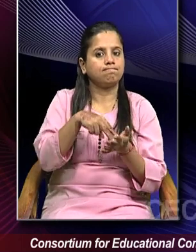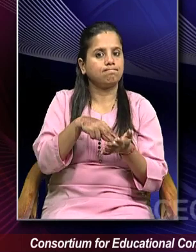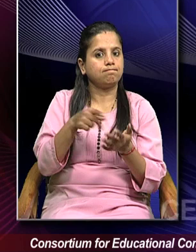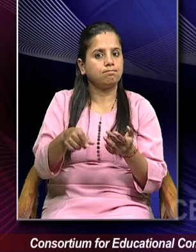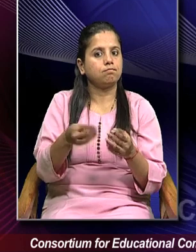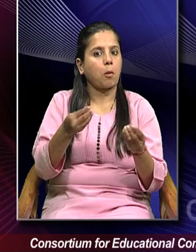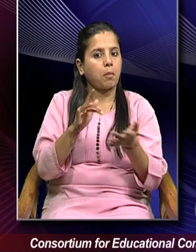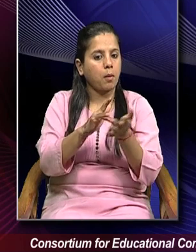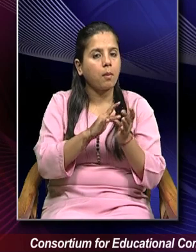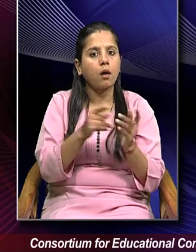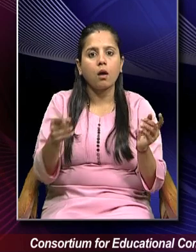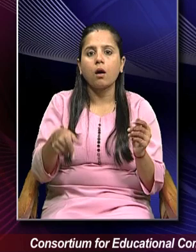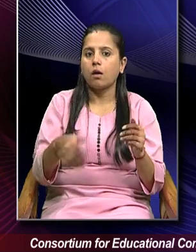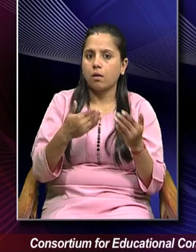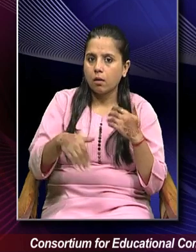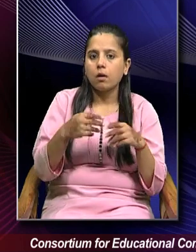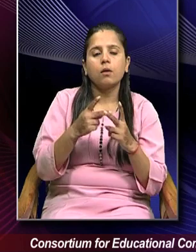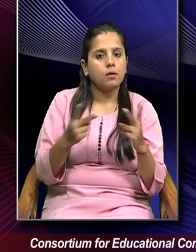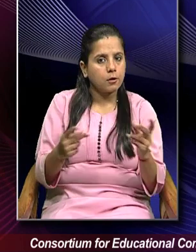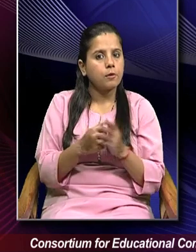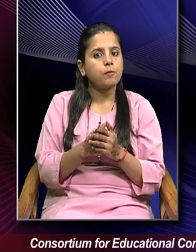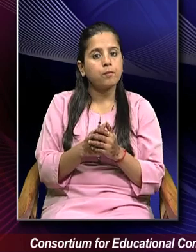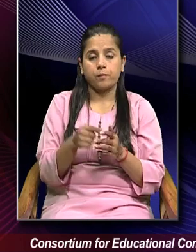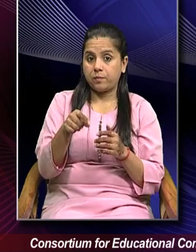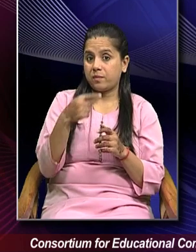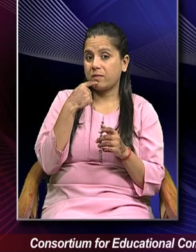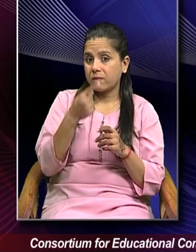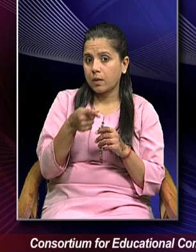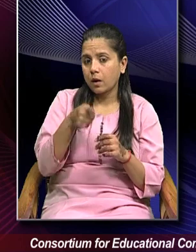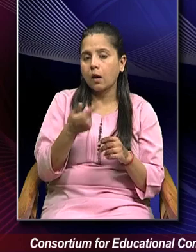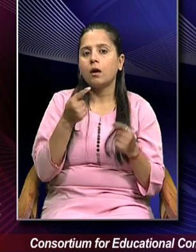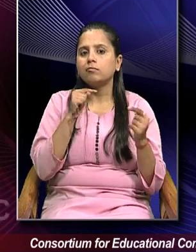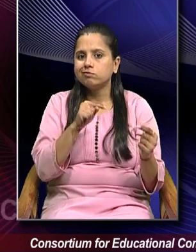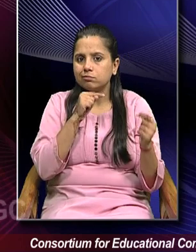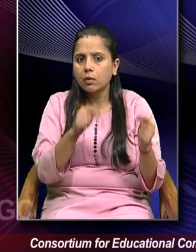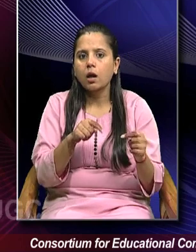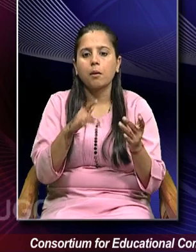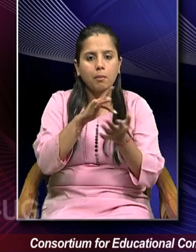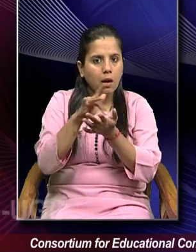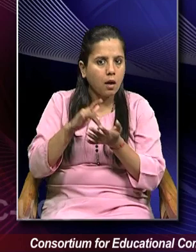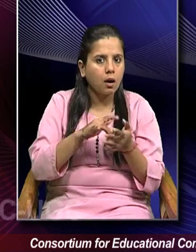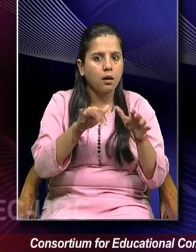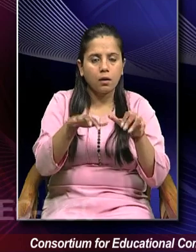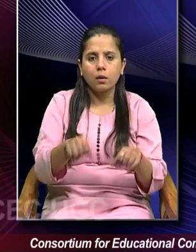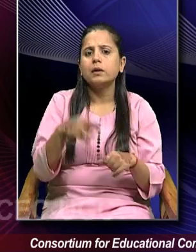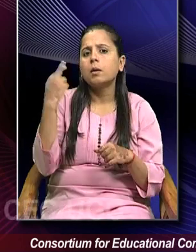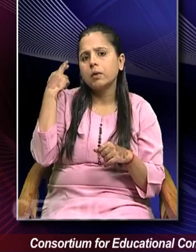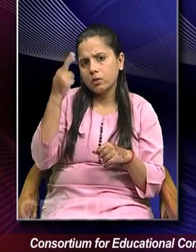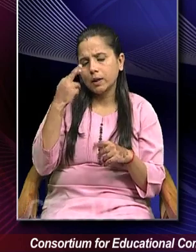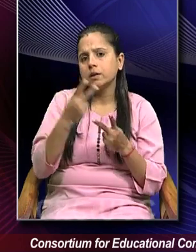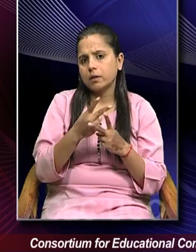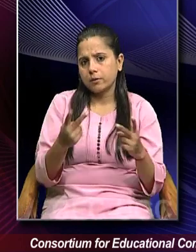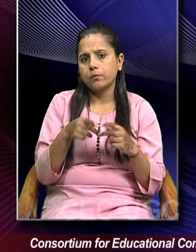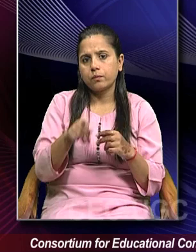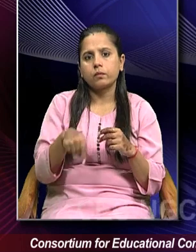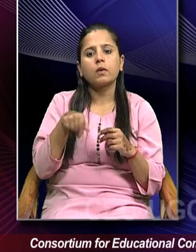was also going on. So this kind of struggle for colonies was also one of the reasons where